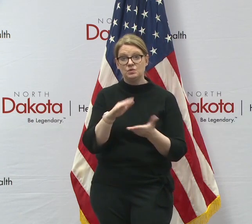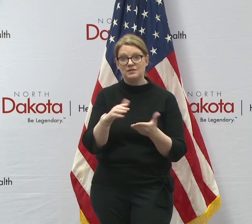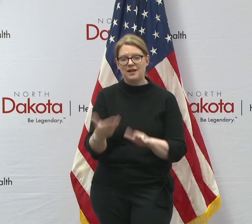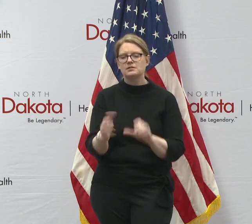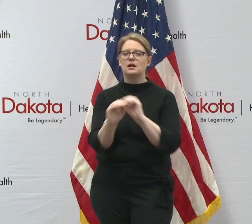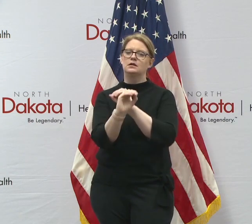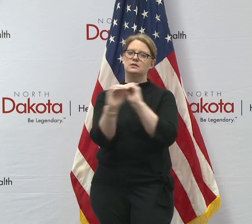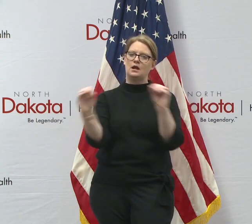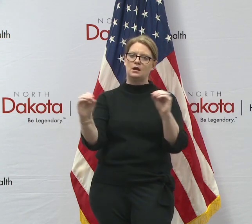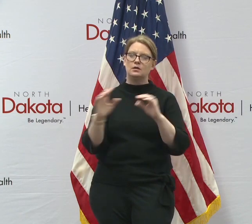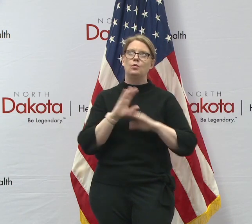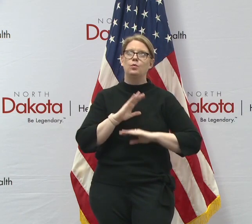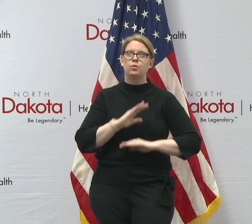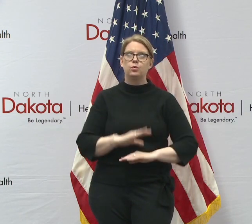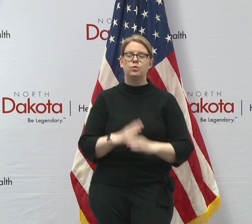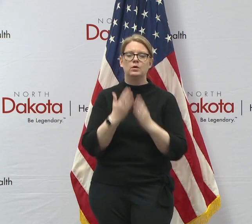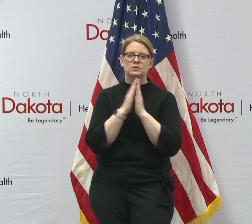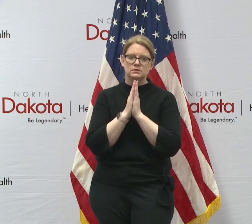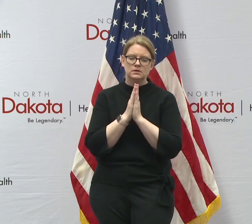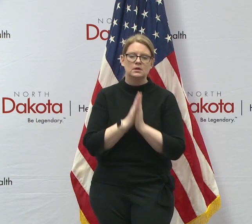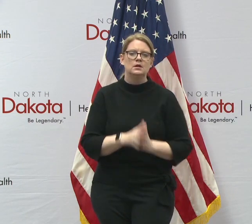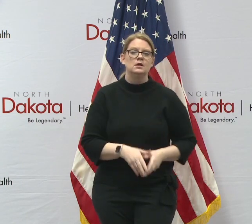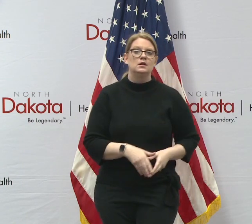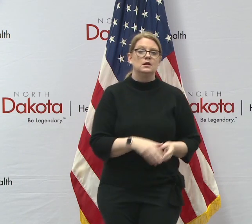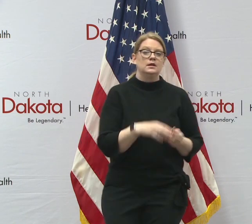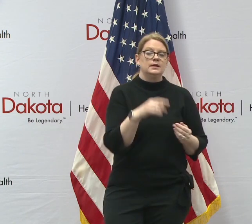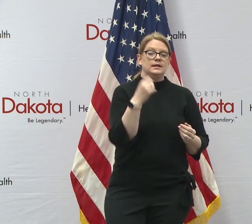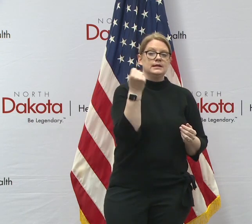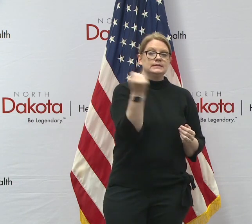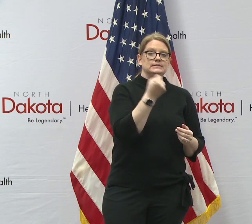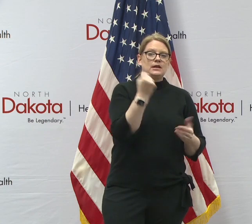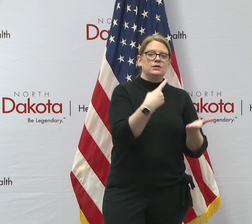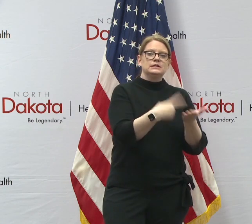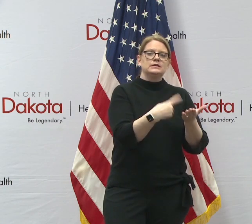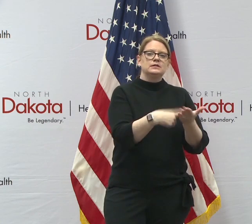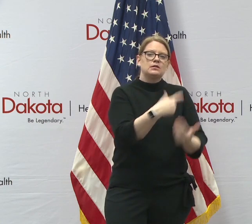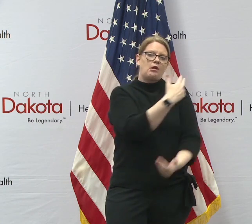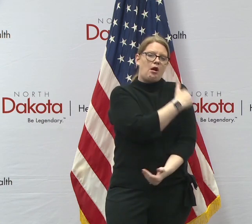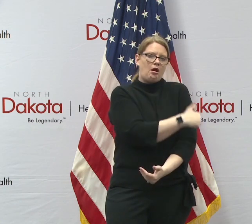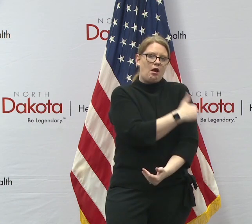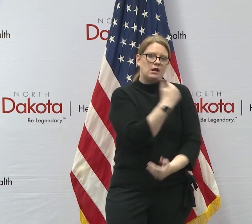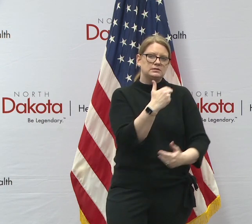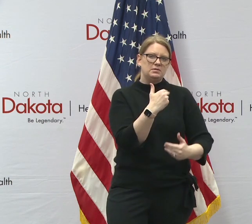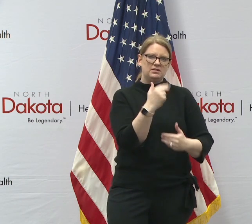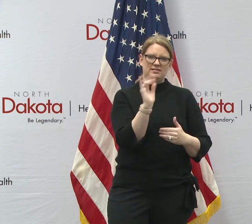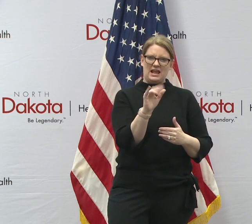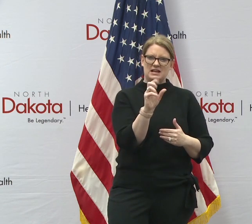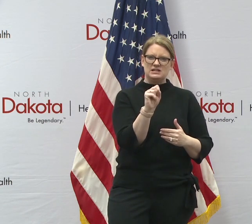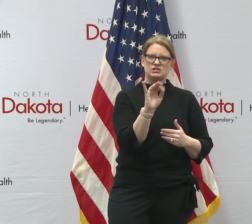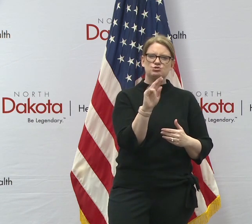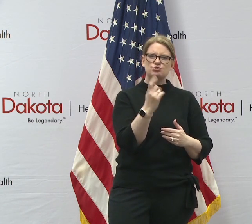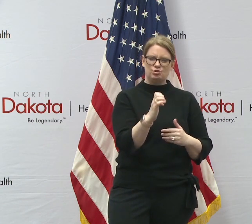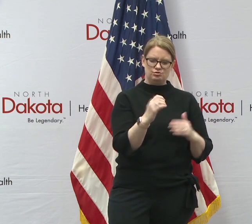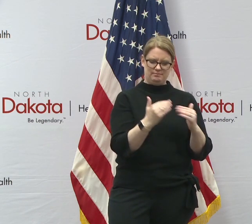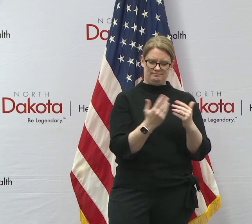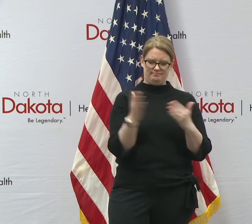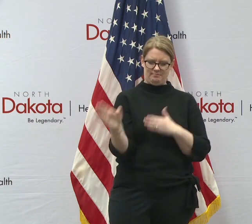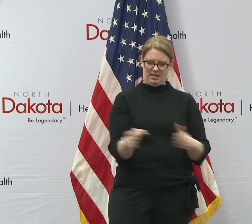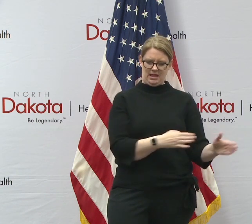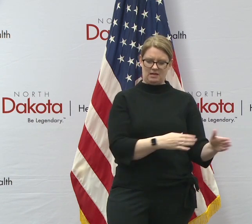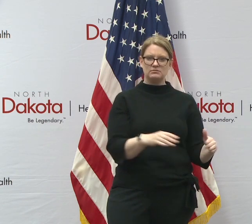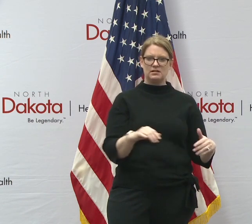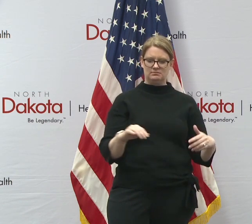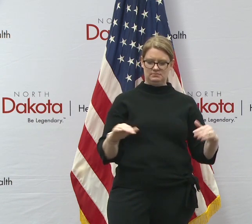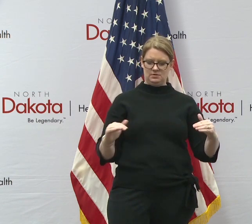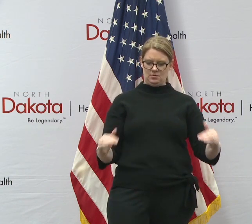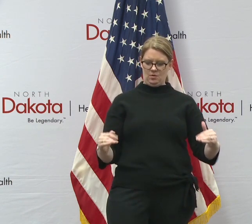Dakota. On Saturday, we talked about our hospital surge plan with 3 tiers. And again, those 3